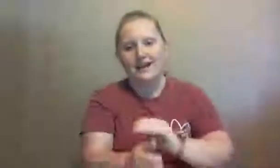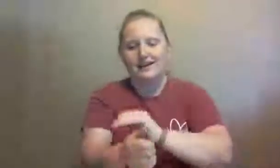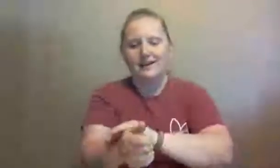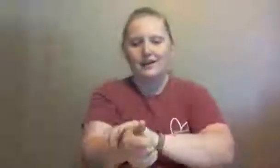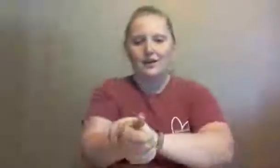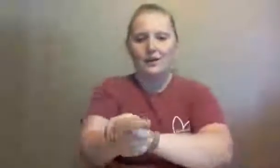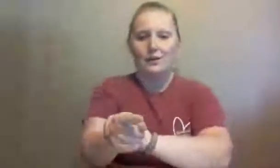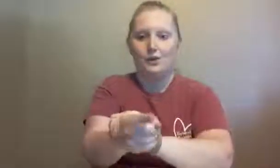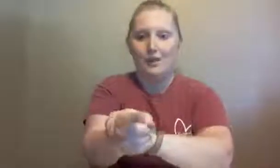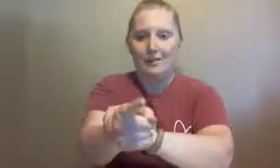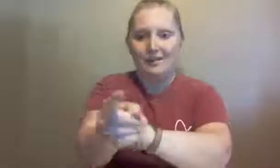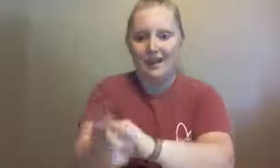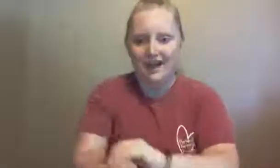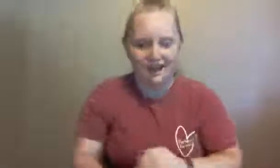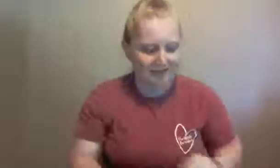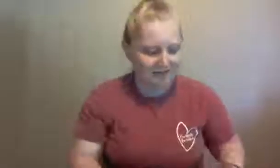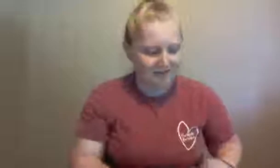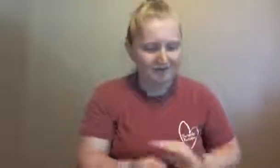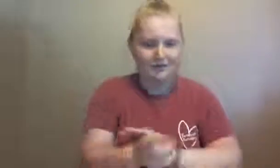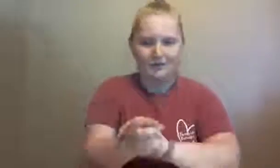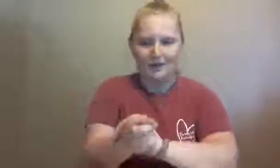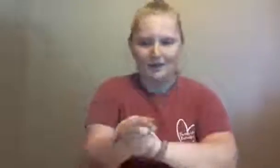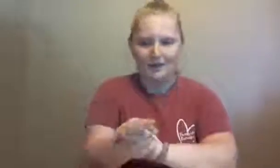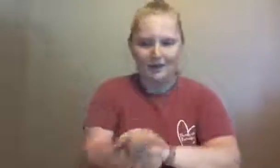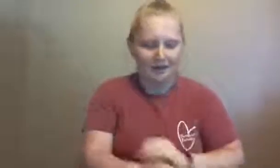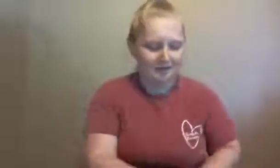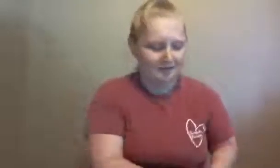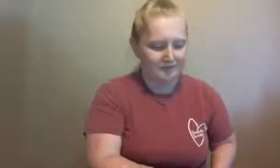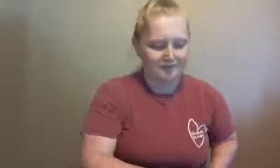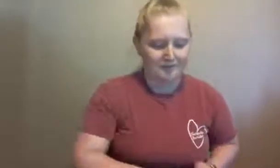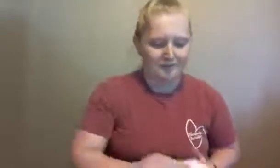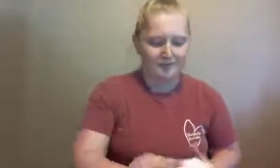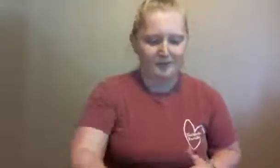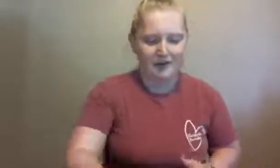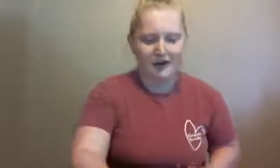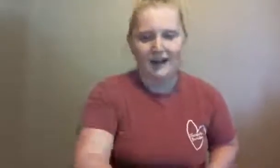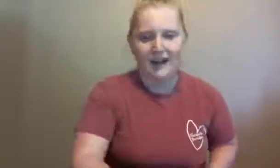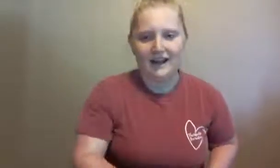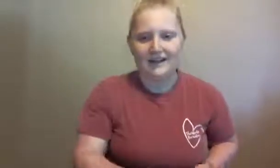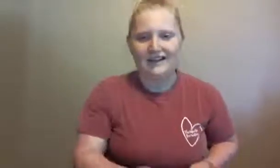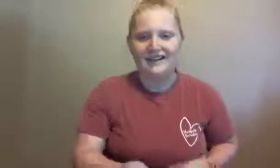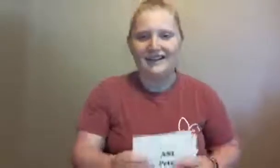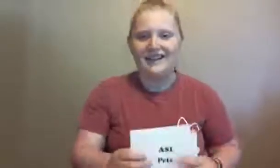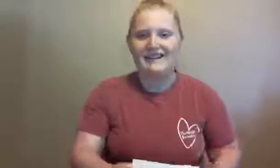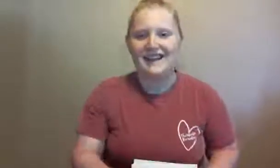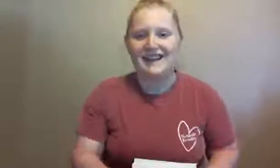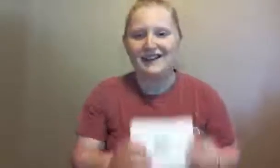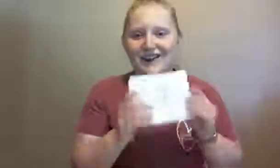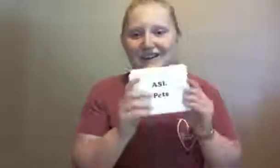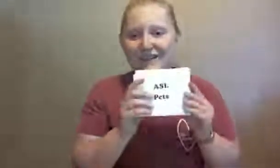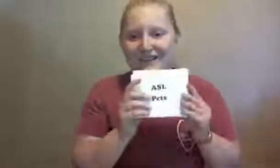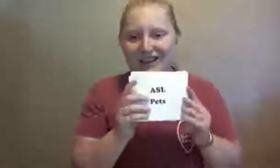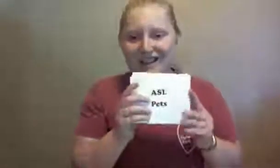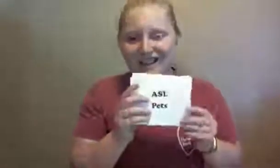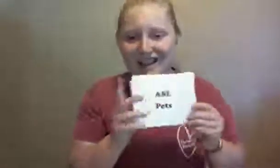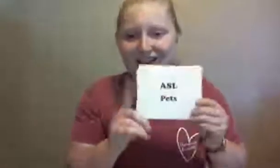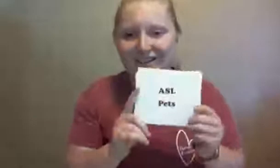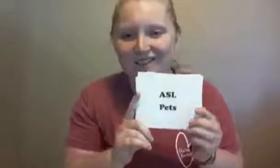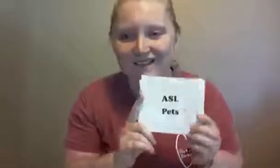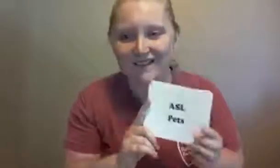and reptile. Reptile. All right. Thank you guys for watching, and I will see